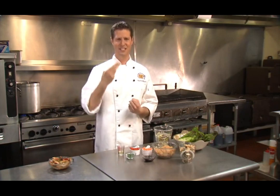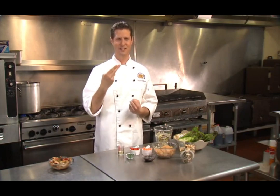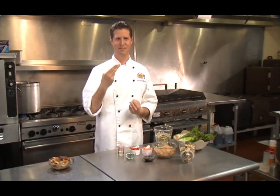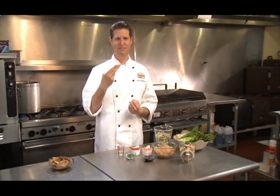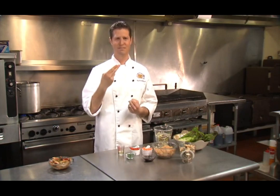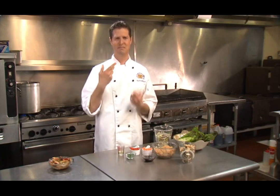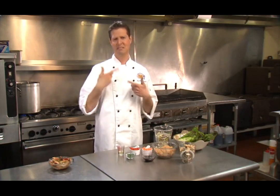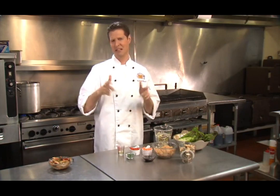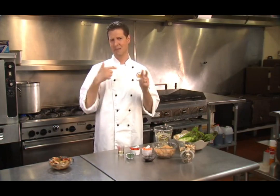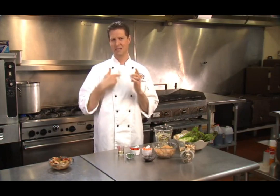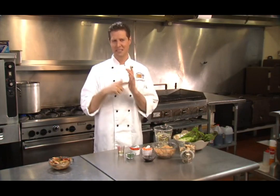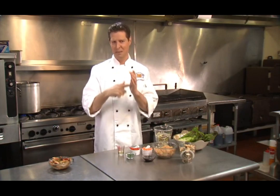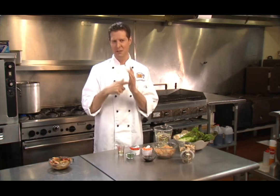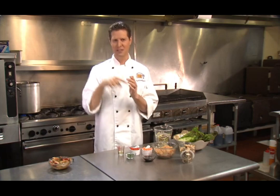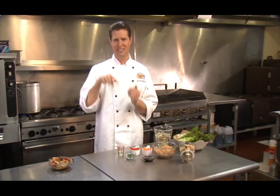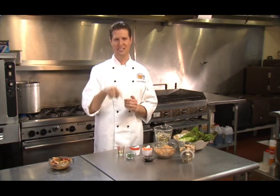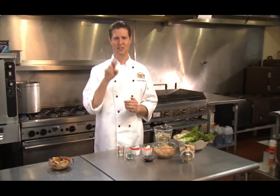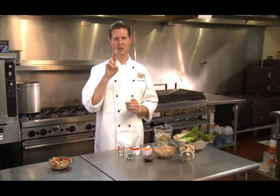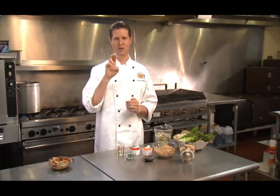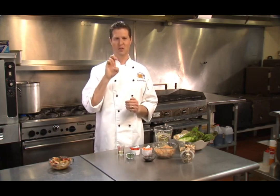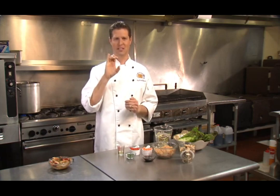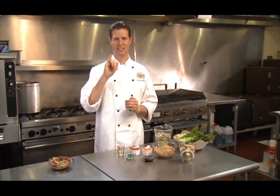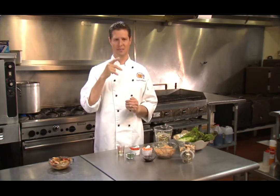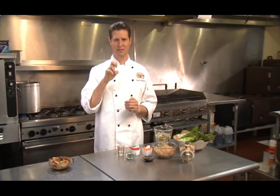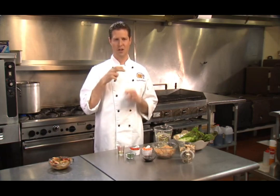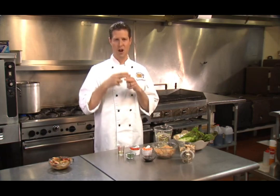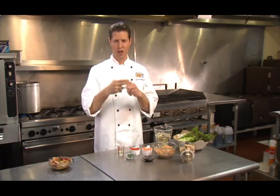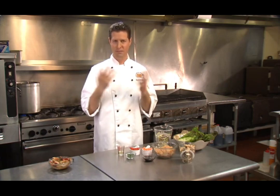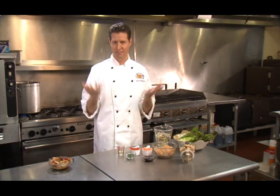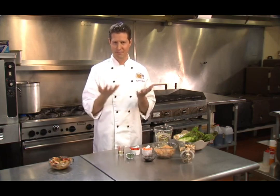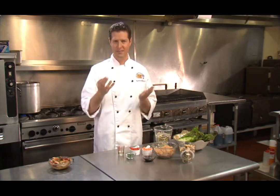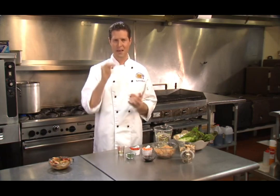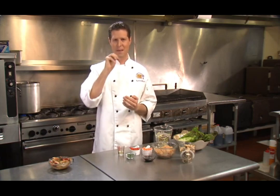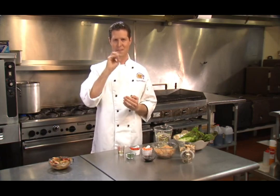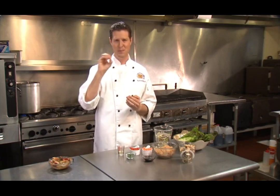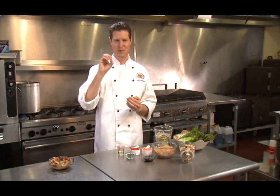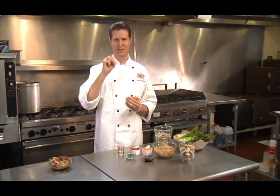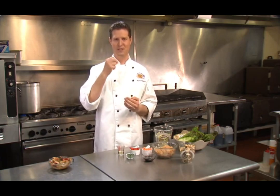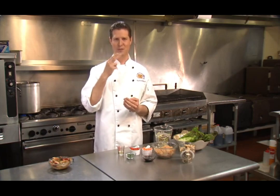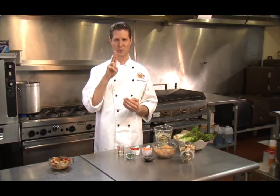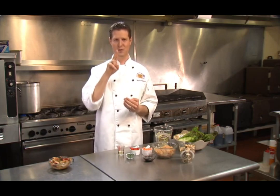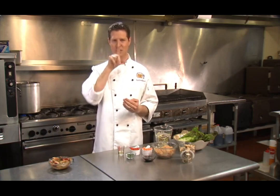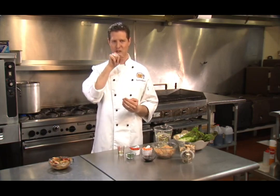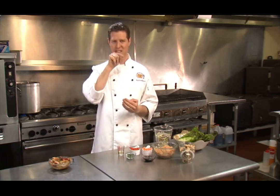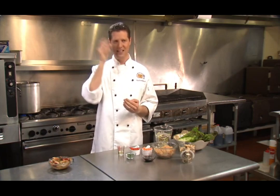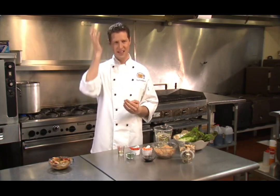healthy dish. Let me demonstrate with this recipe of Mushu chicken lettuce wraps